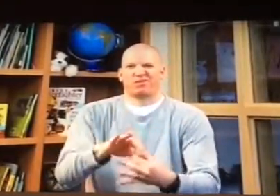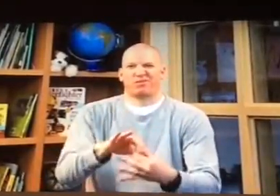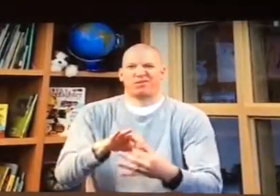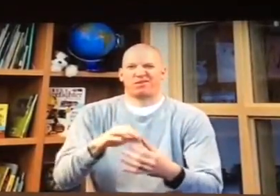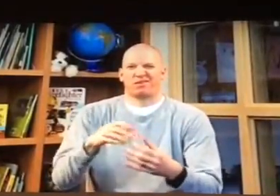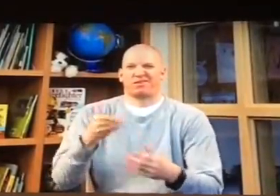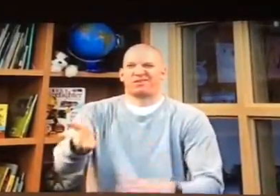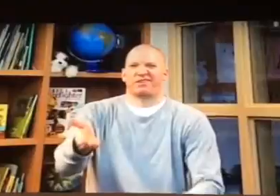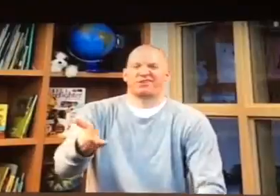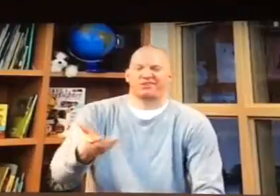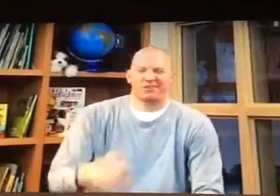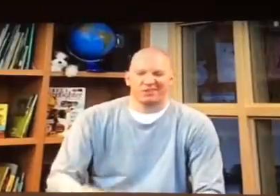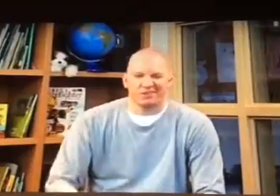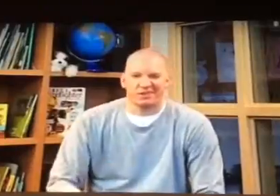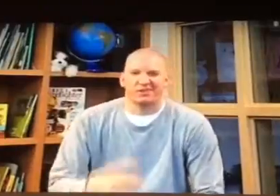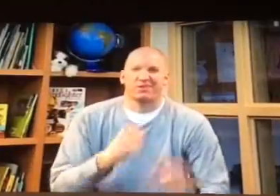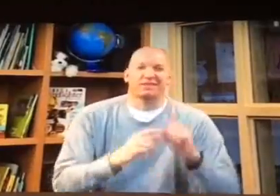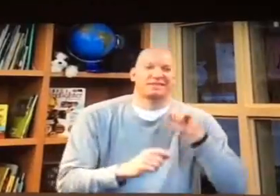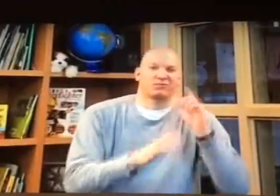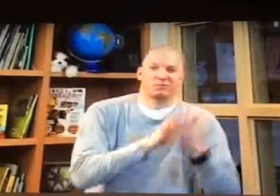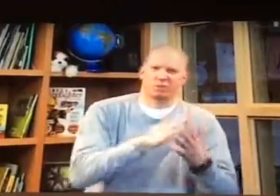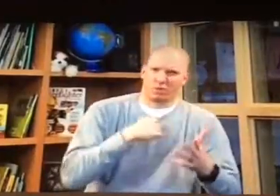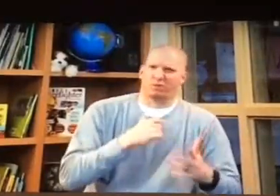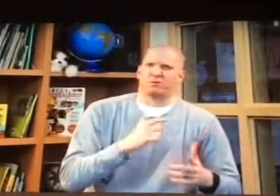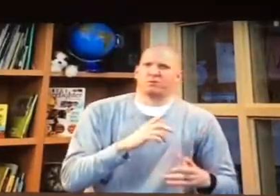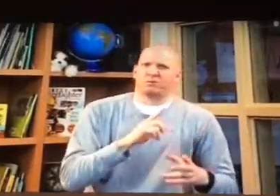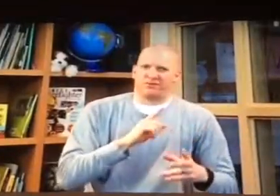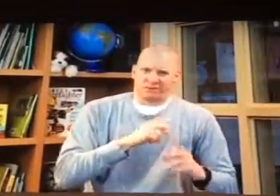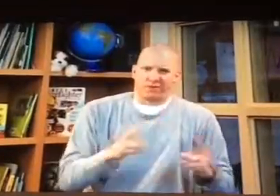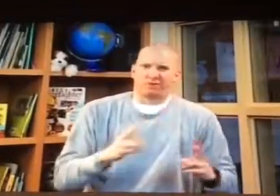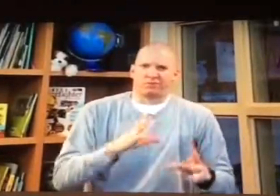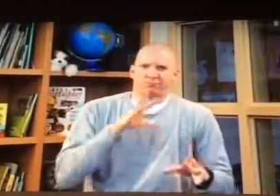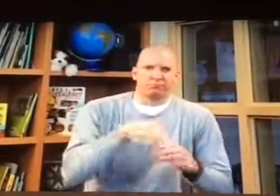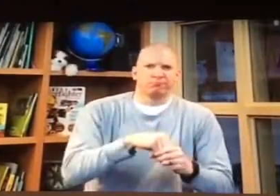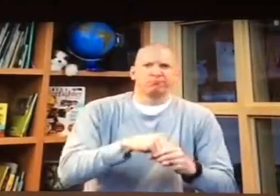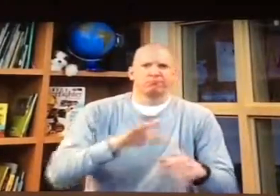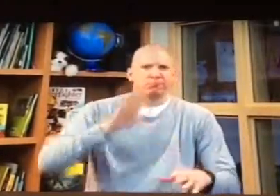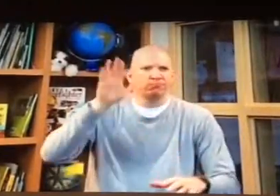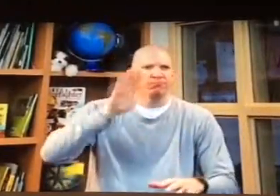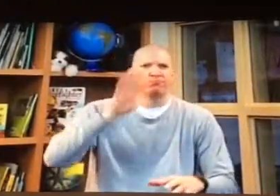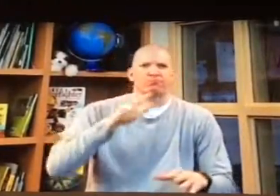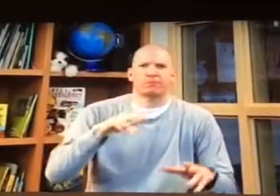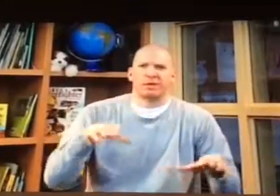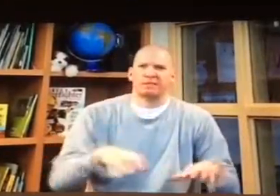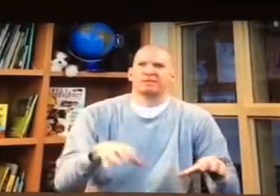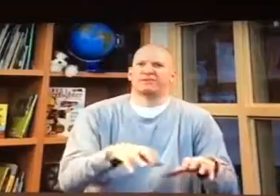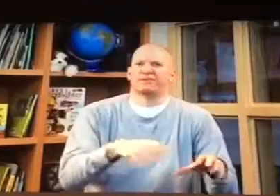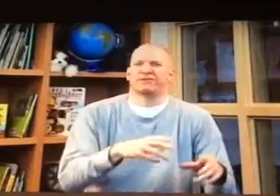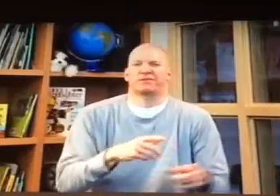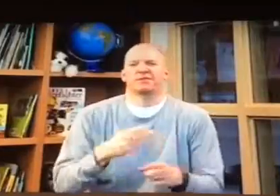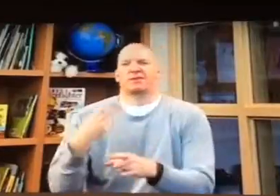didn't feel that there was that real connection in the classroom. the deaf school, though, I was very involved. I was active